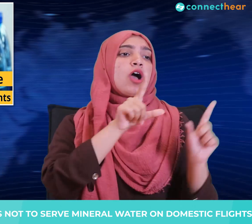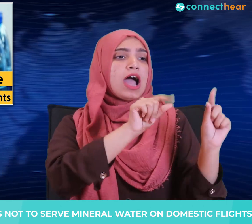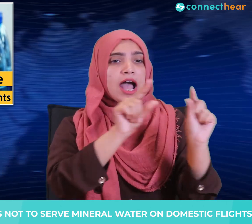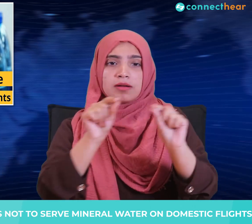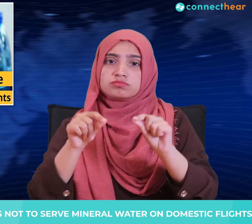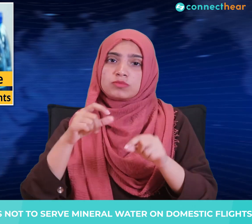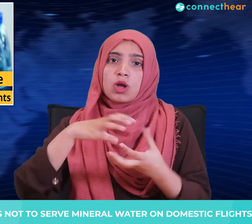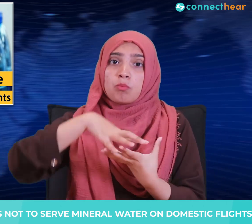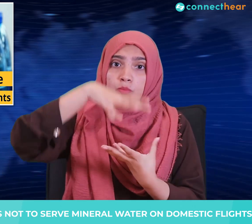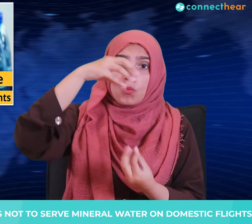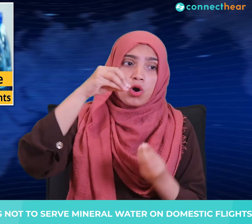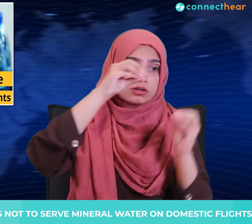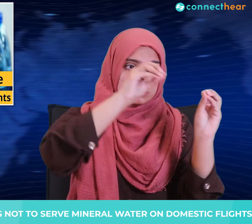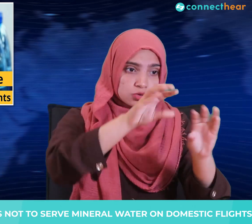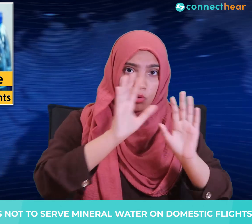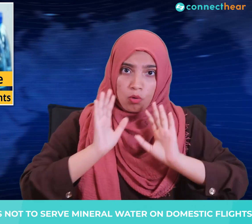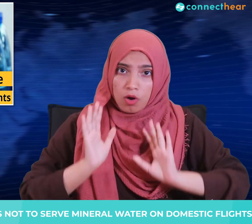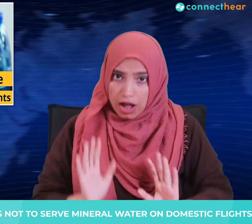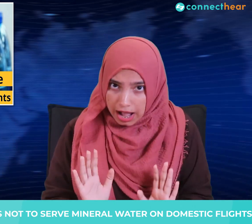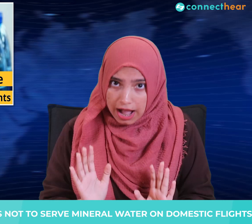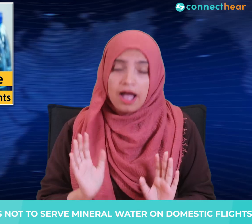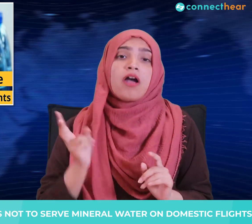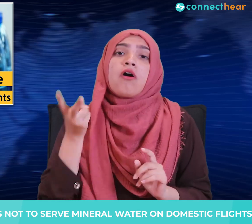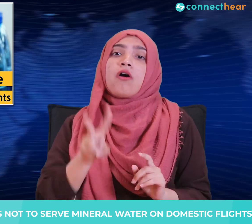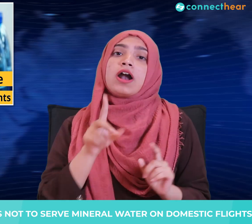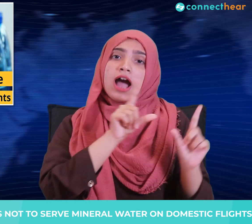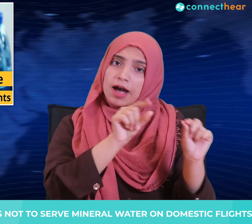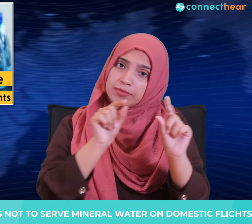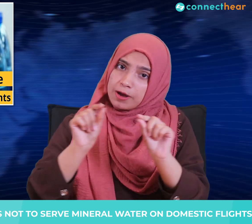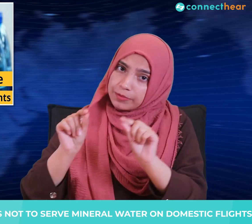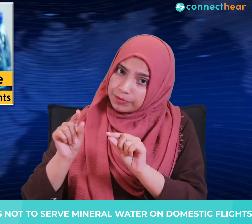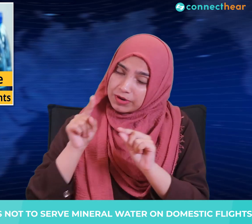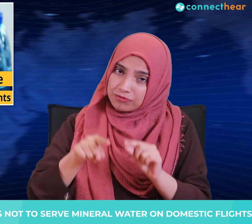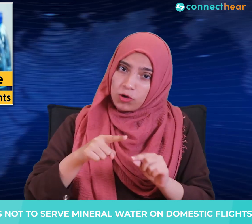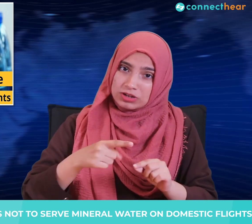bottles will be attached to each of the seats before the boarding of the passengers.